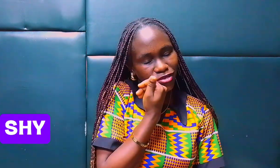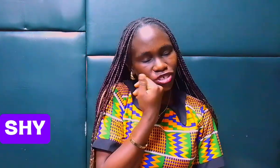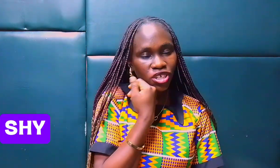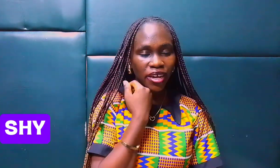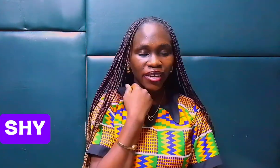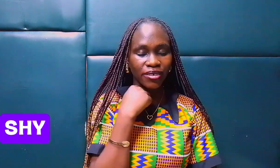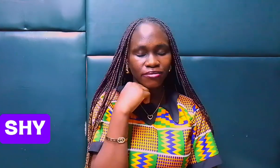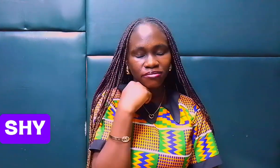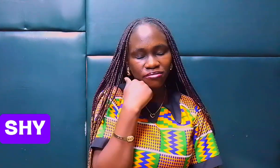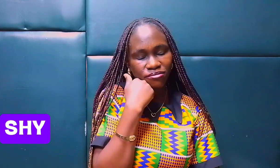Shy,